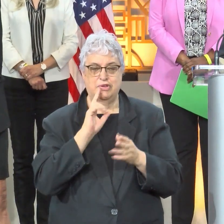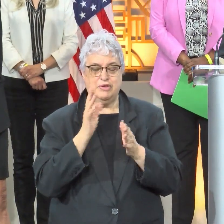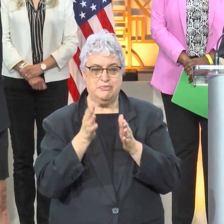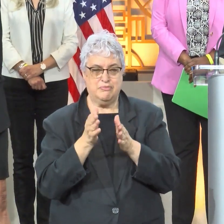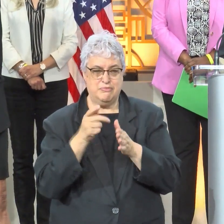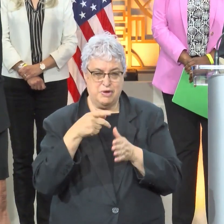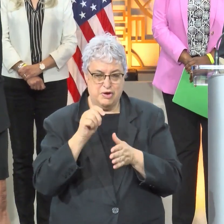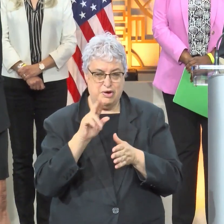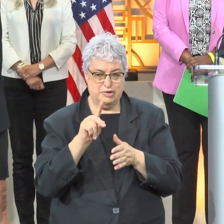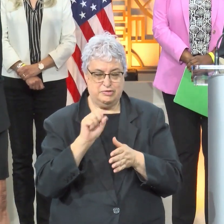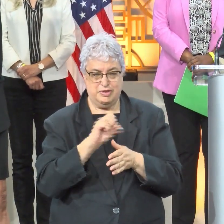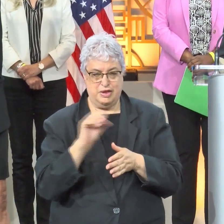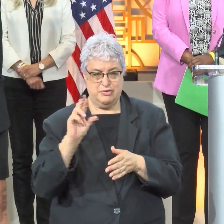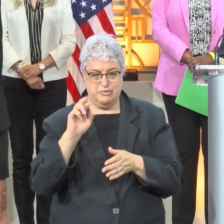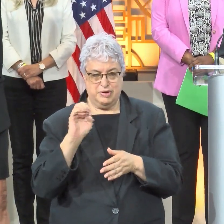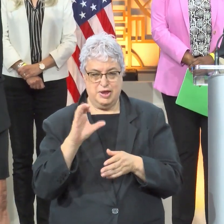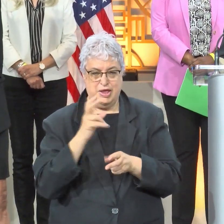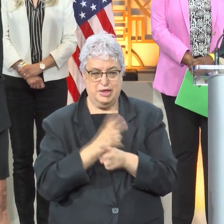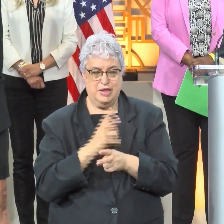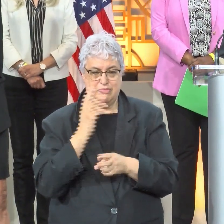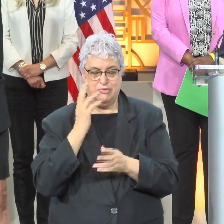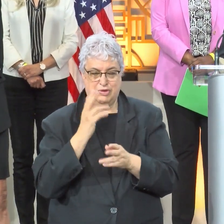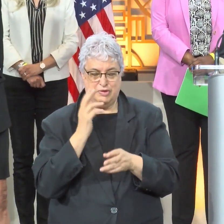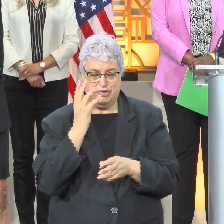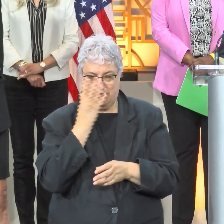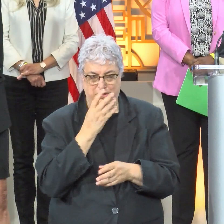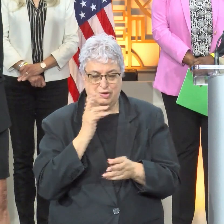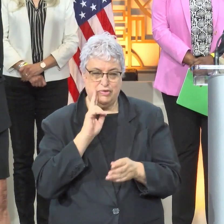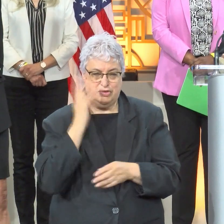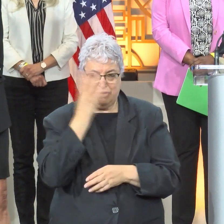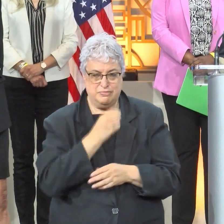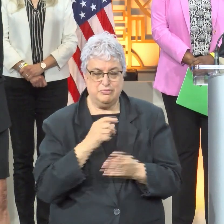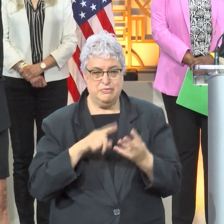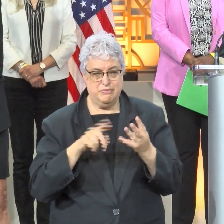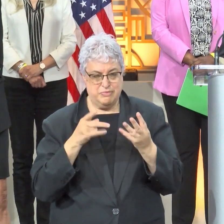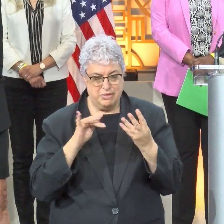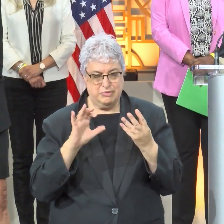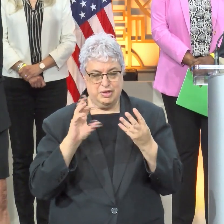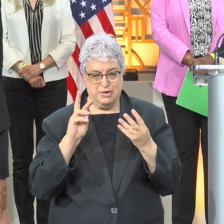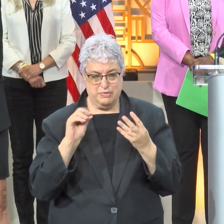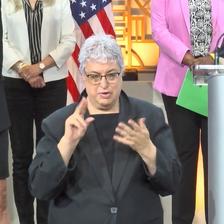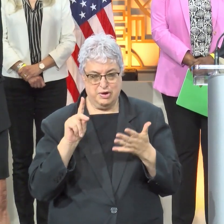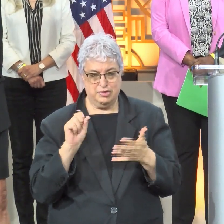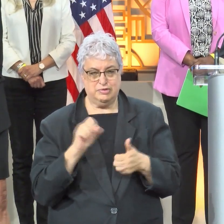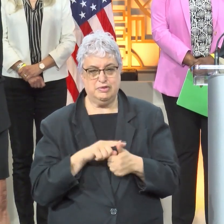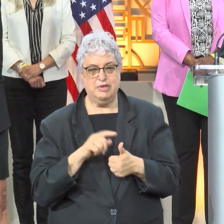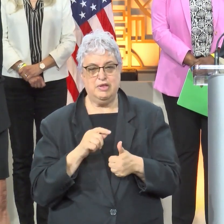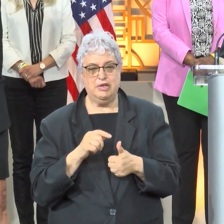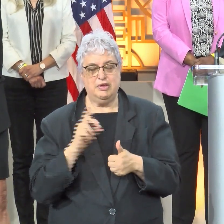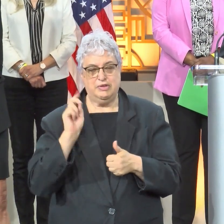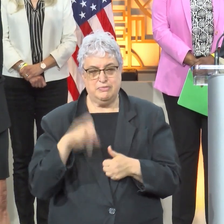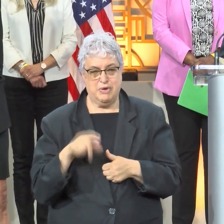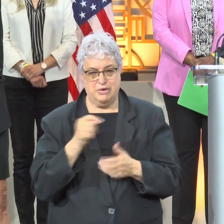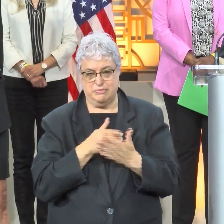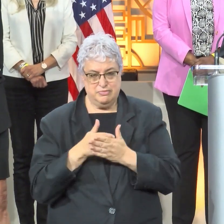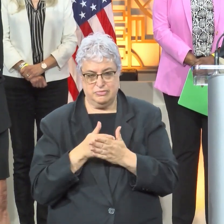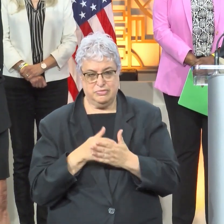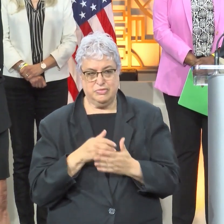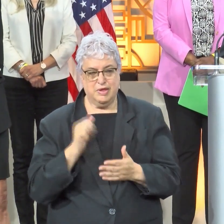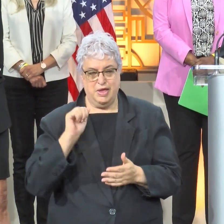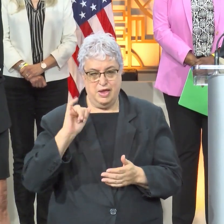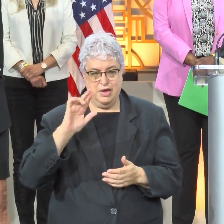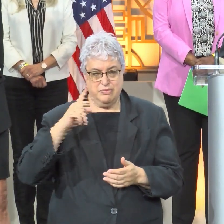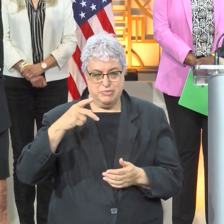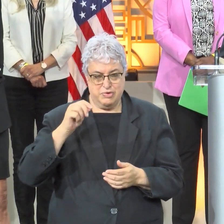Recreation Department, Keep Houston Beautiful, Houston Public Works Department, Department of Neighborhoods, Houston Airport